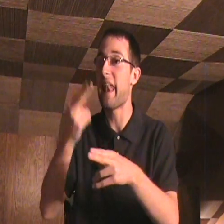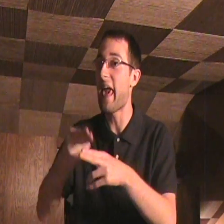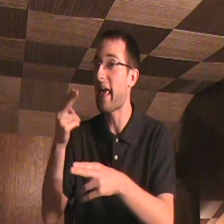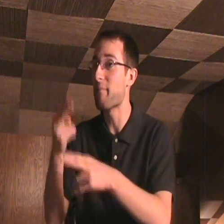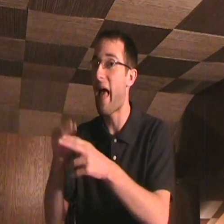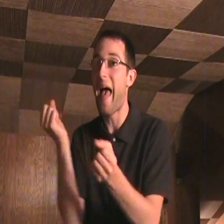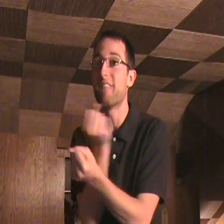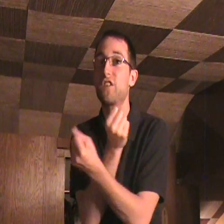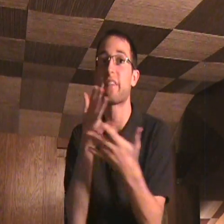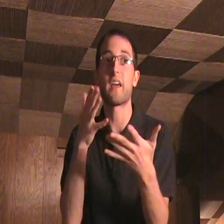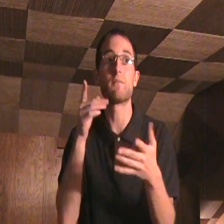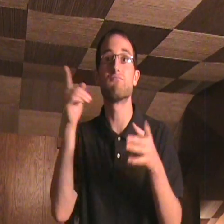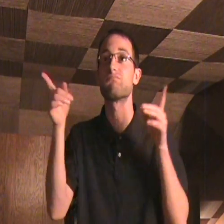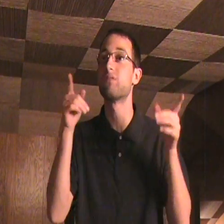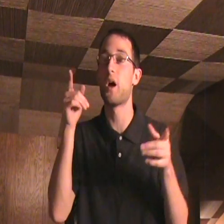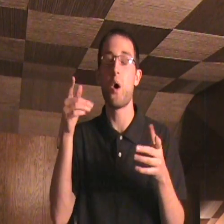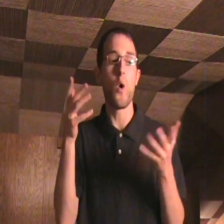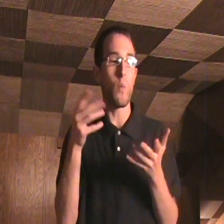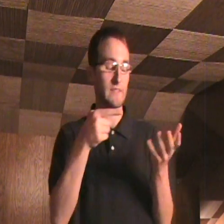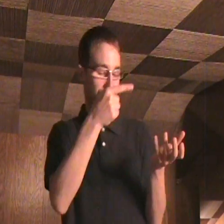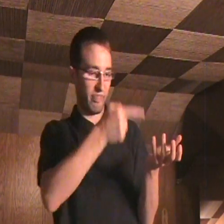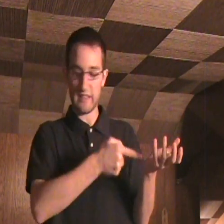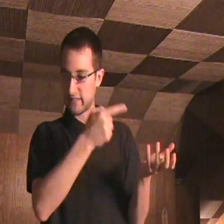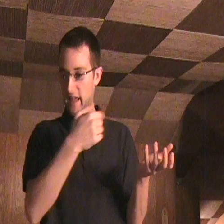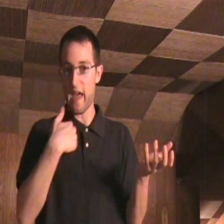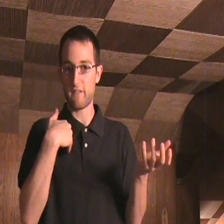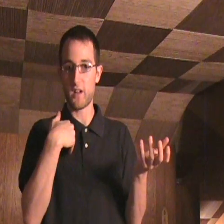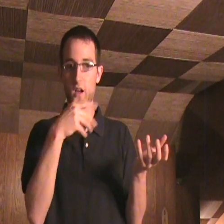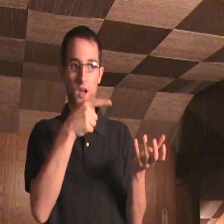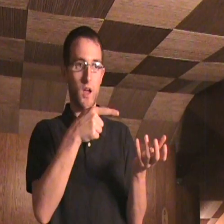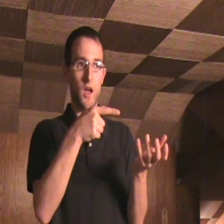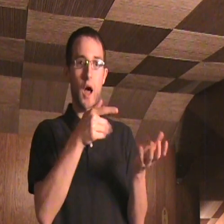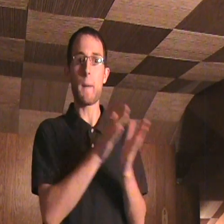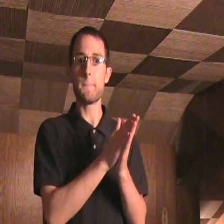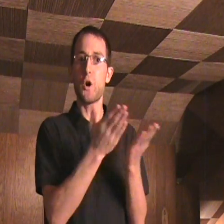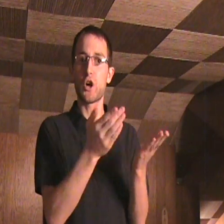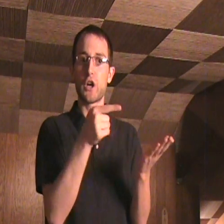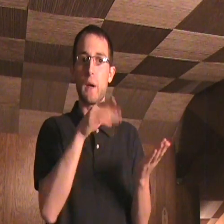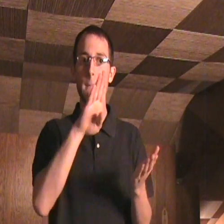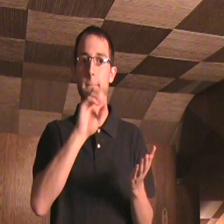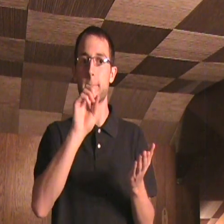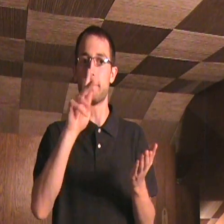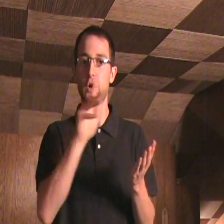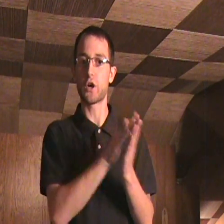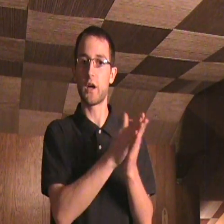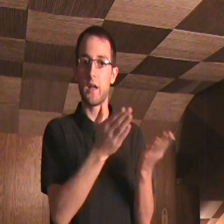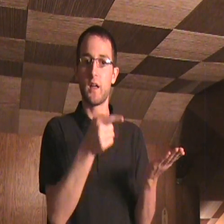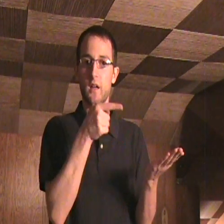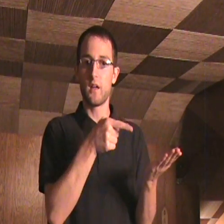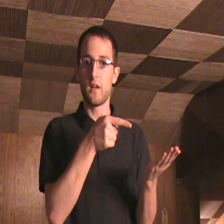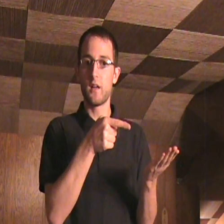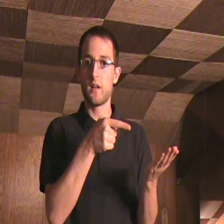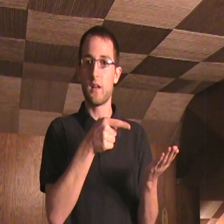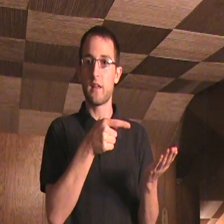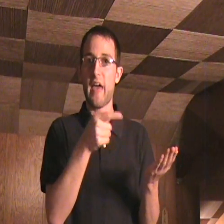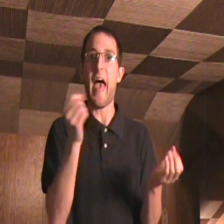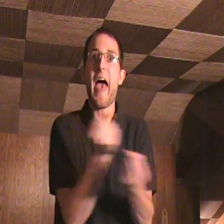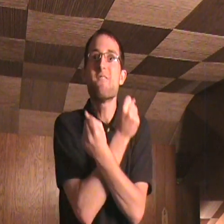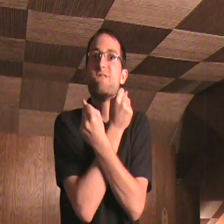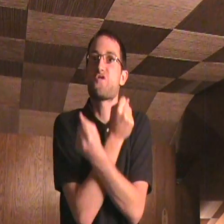What is the name of what I'm holding right now? A book. A teacher. Every single thing has